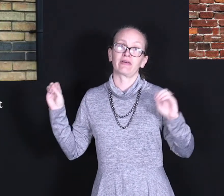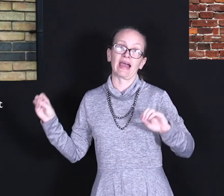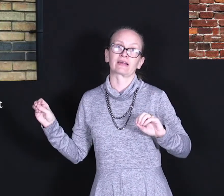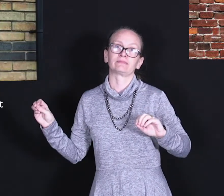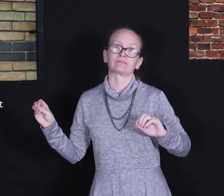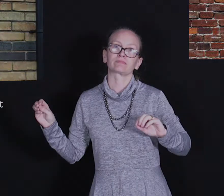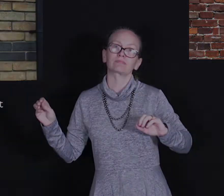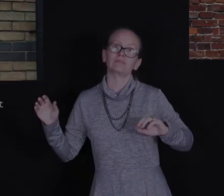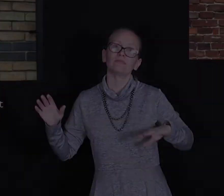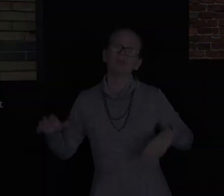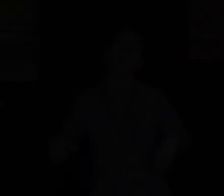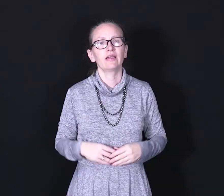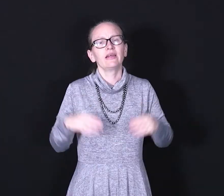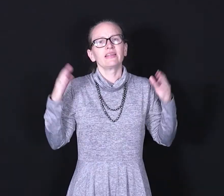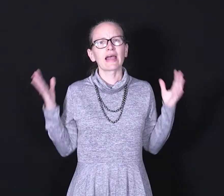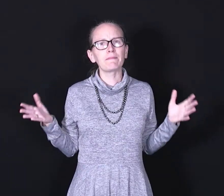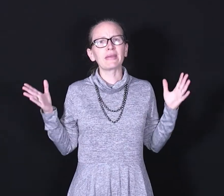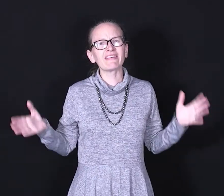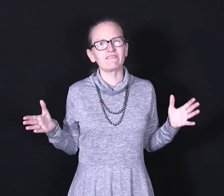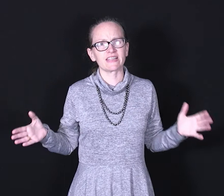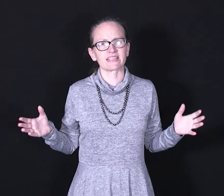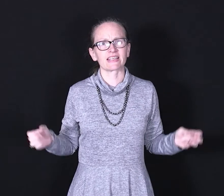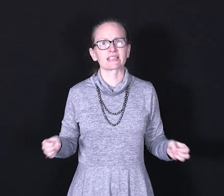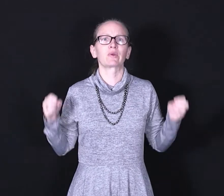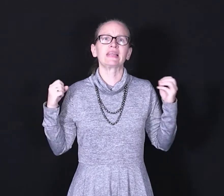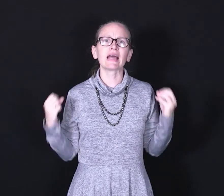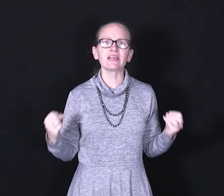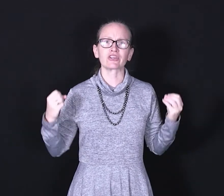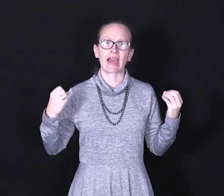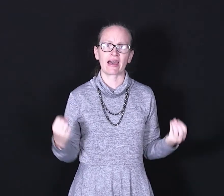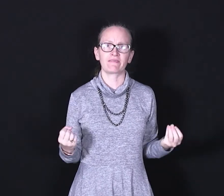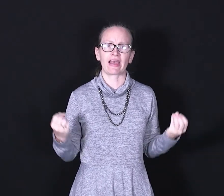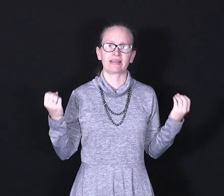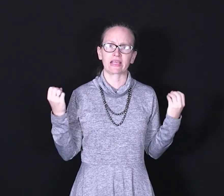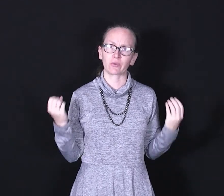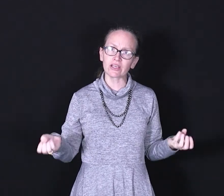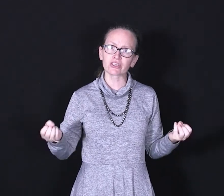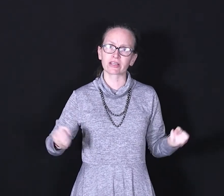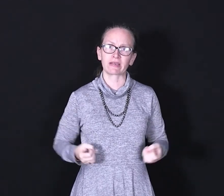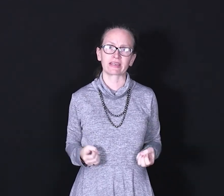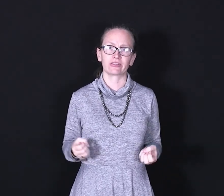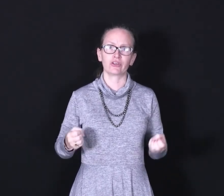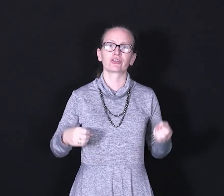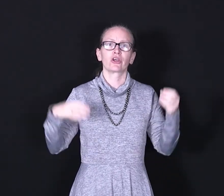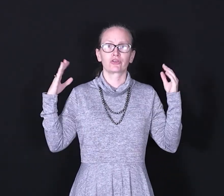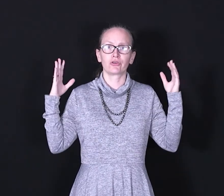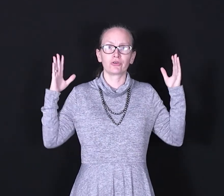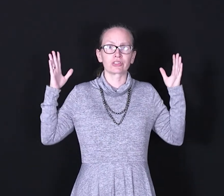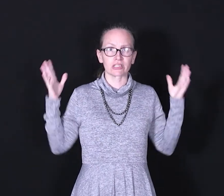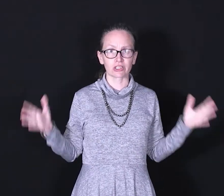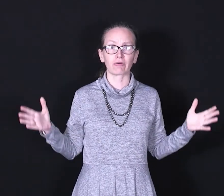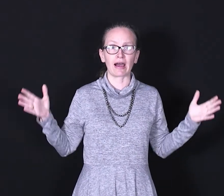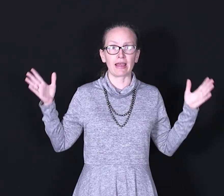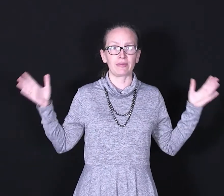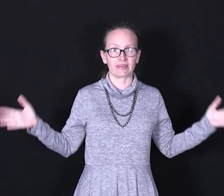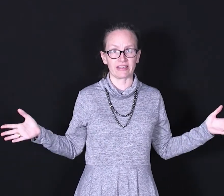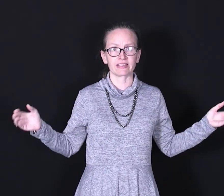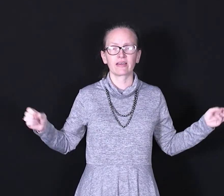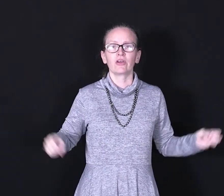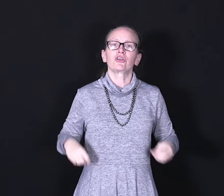crack. Now, being physicists, we like to have an equation that we can use to describe this. So